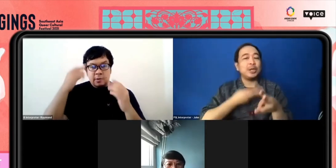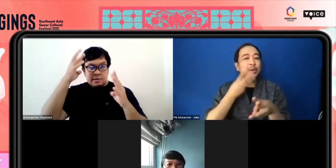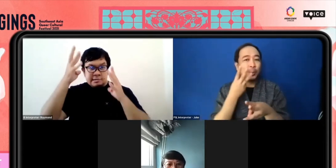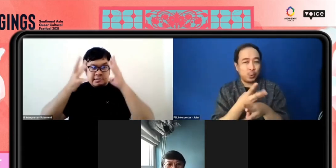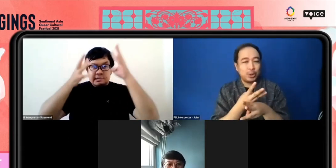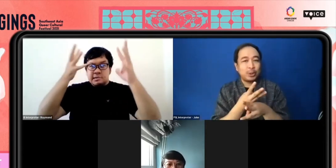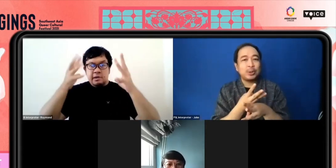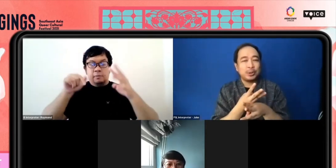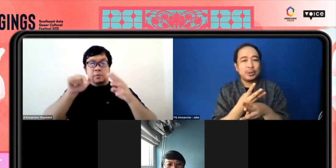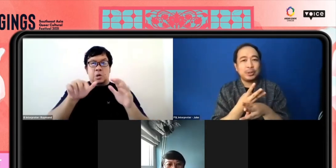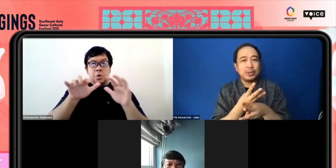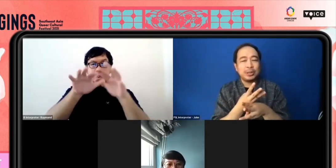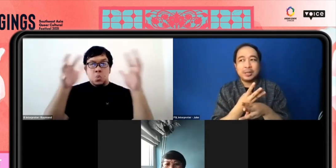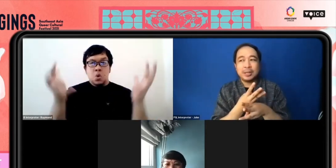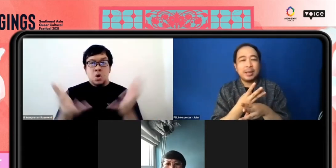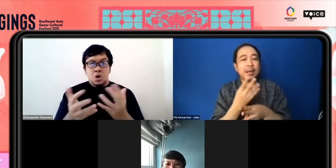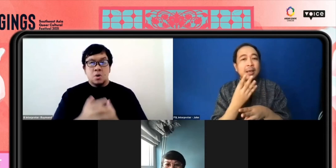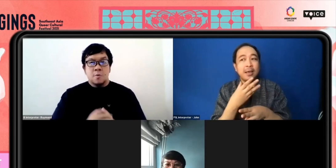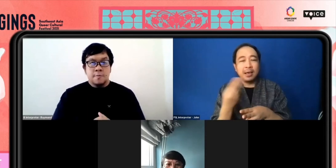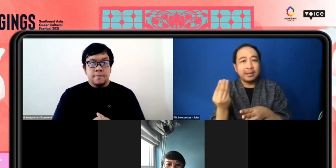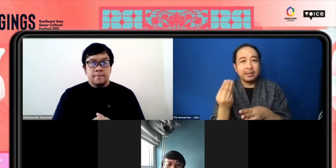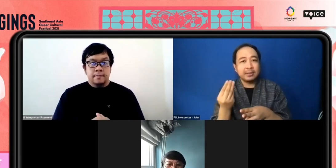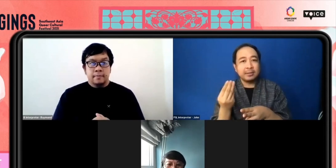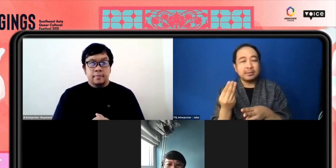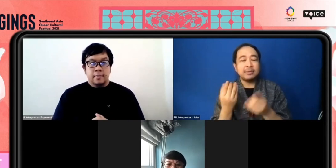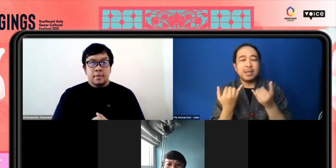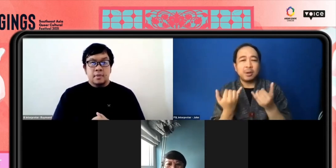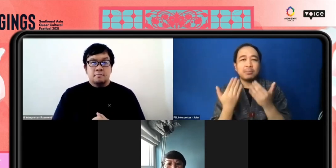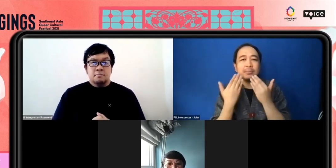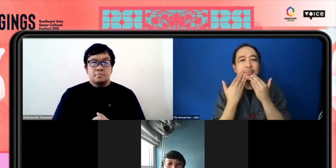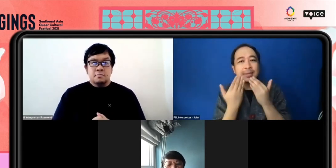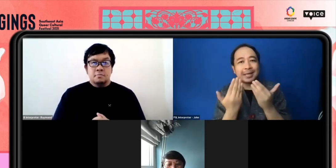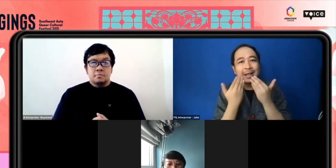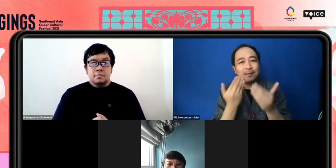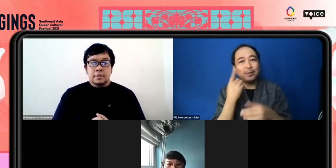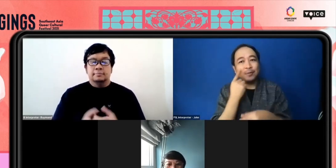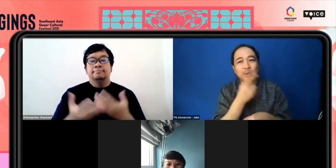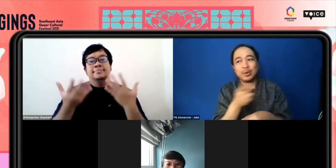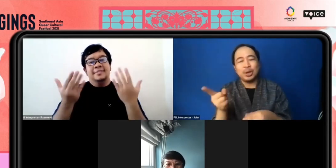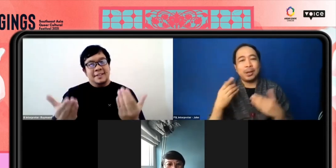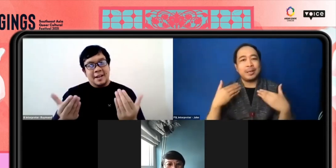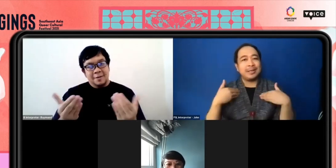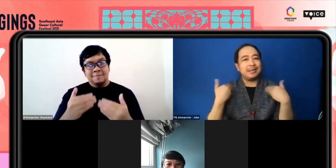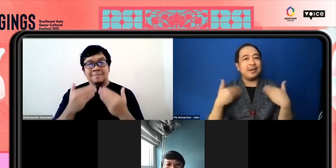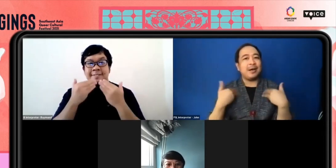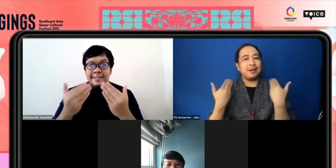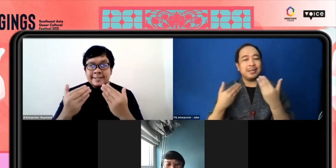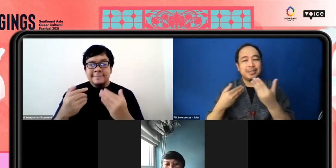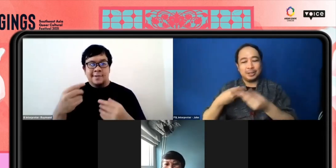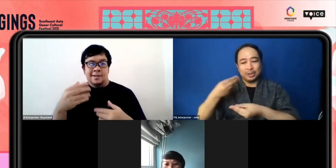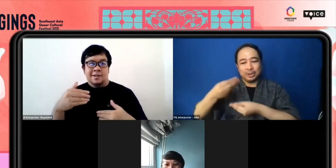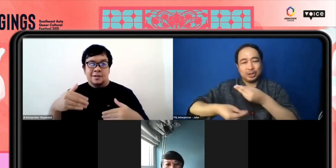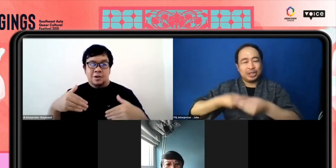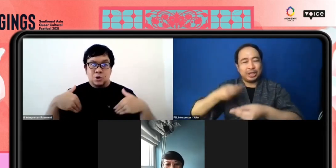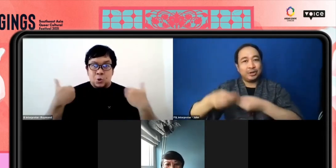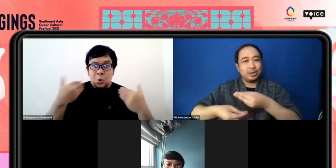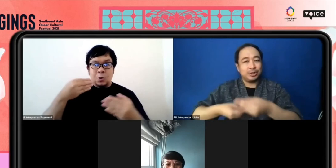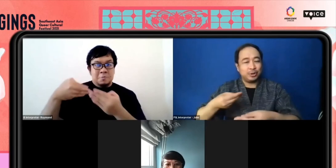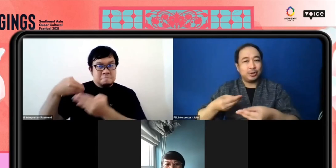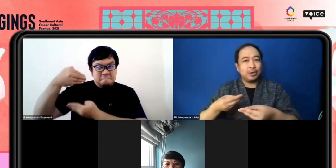And I am so grateful for this younger generation